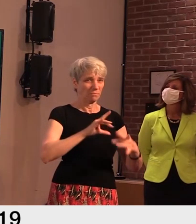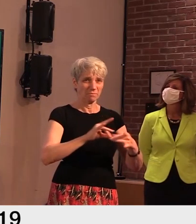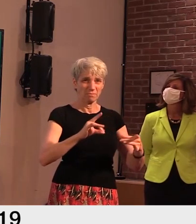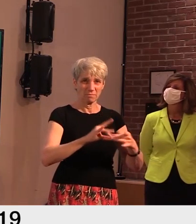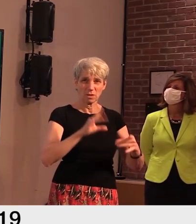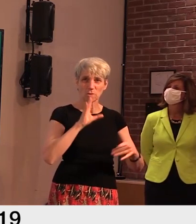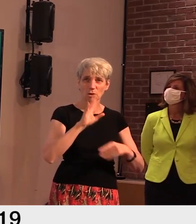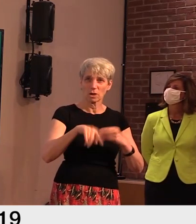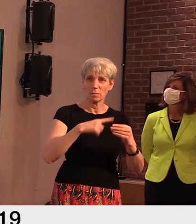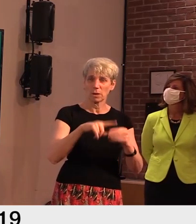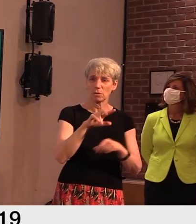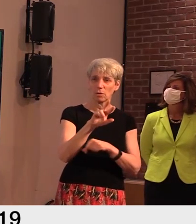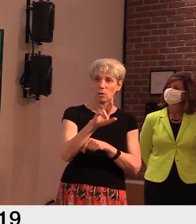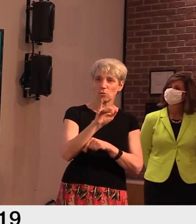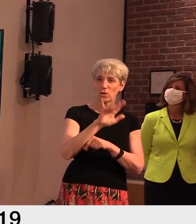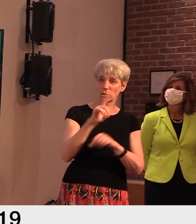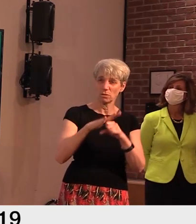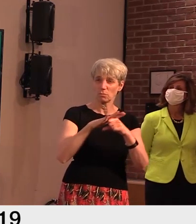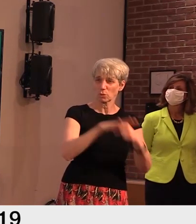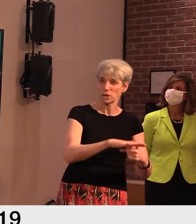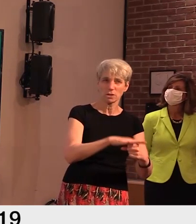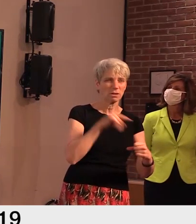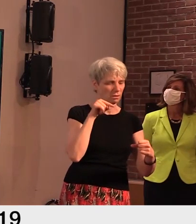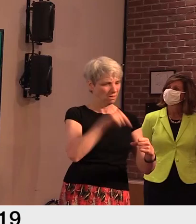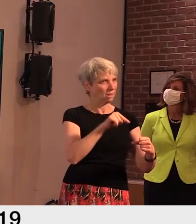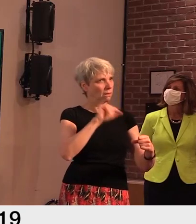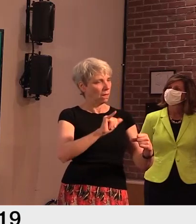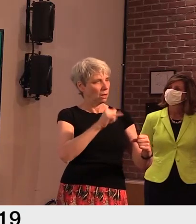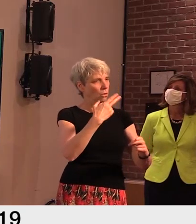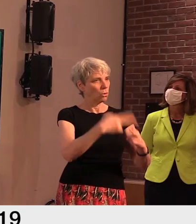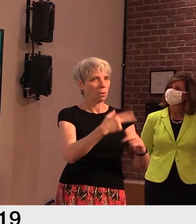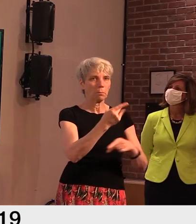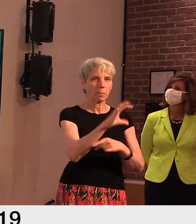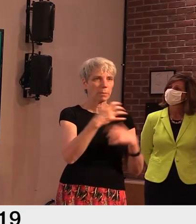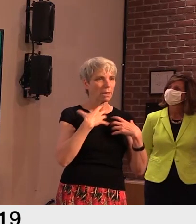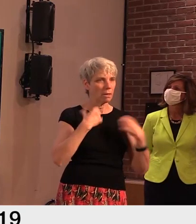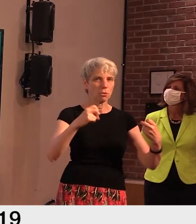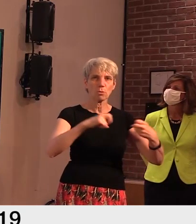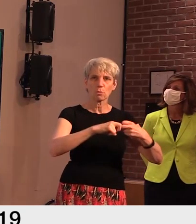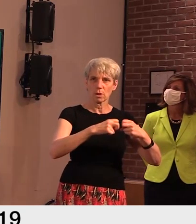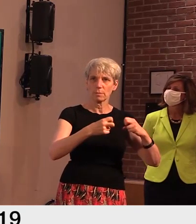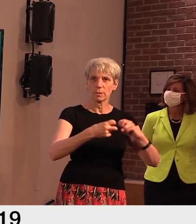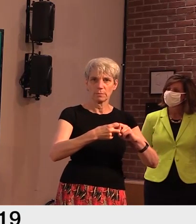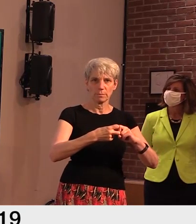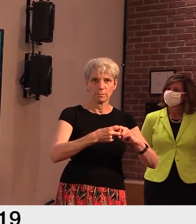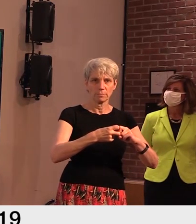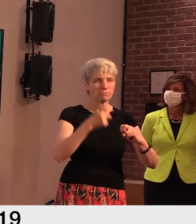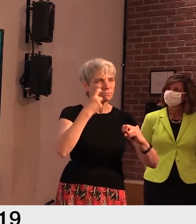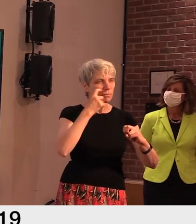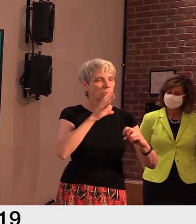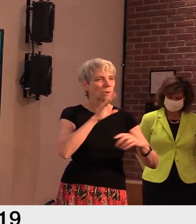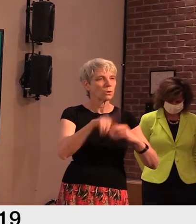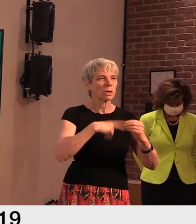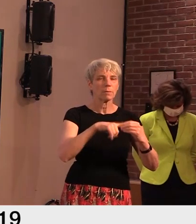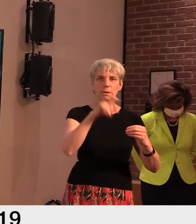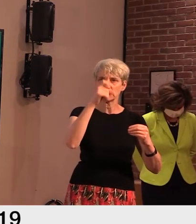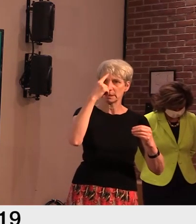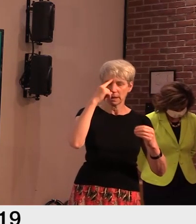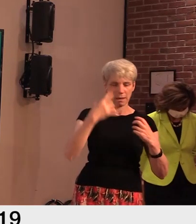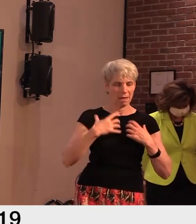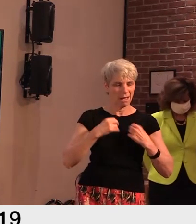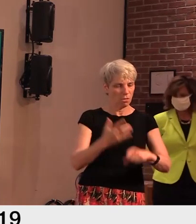Susanna mentioned our collective moment. So this is my individual moment to